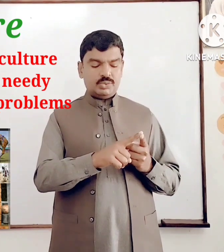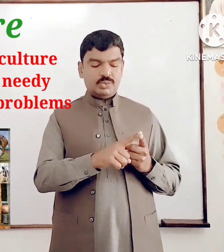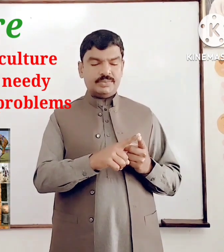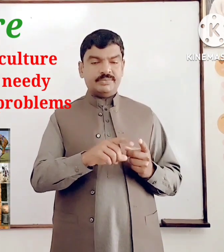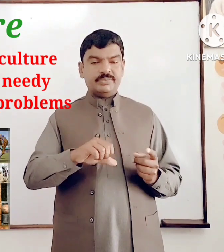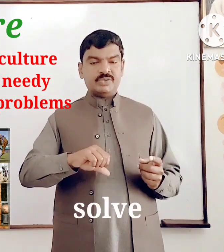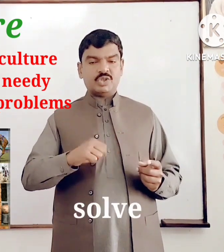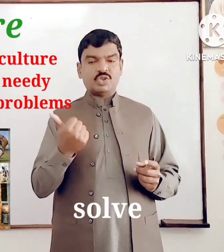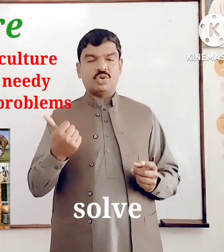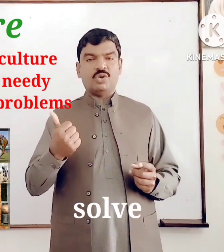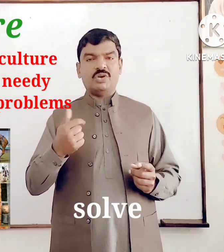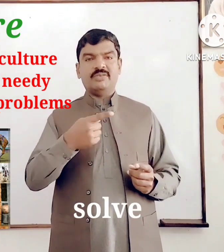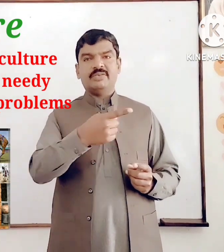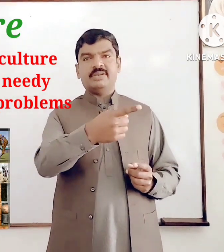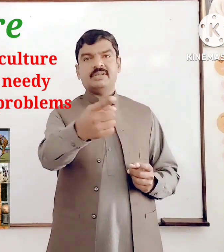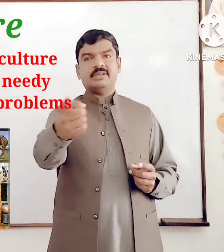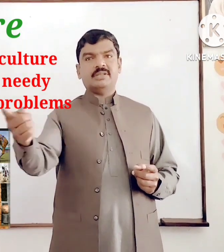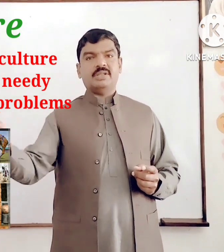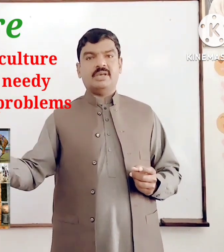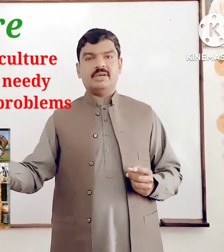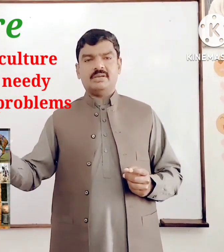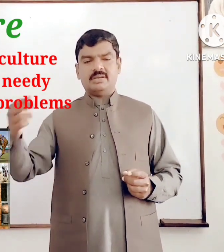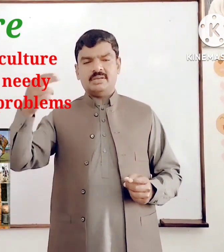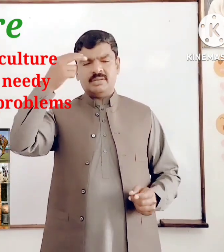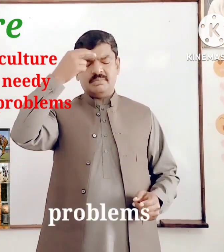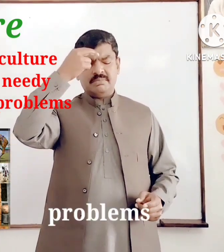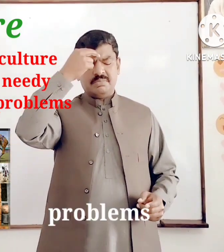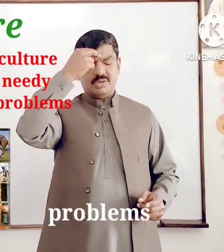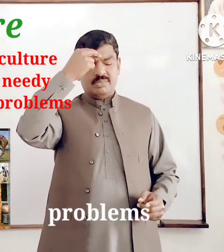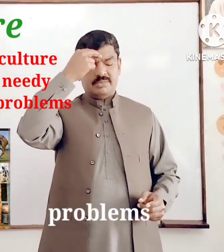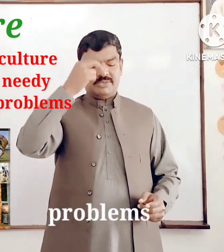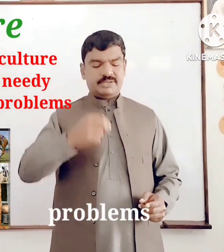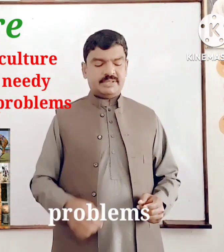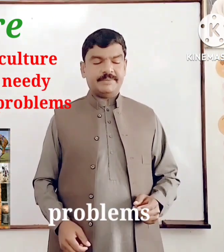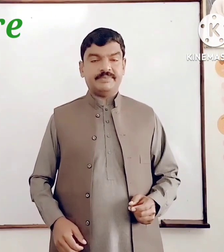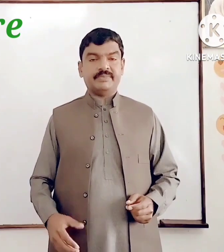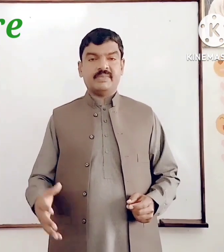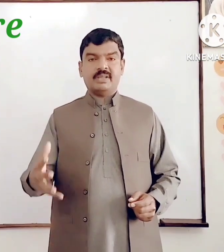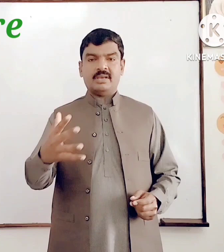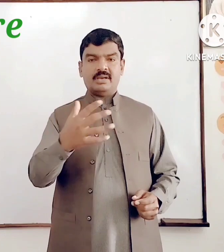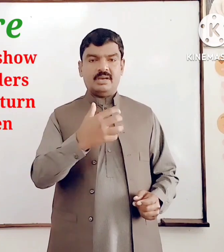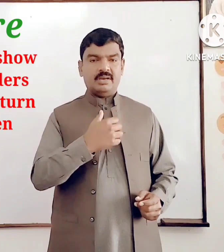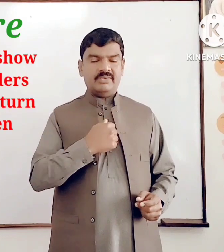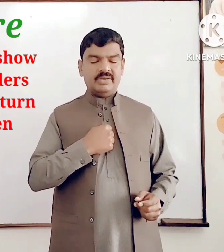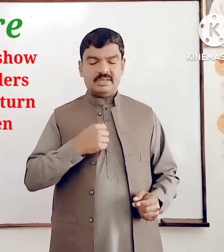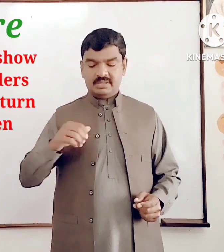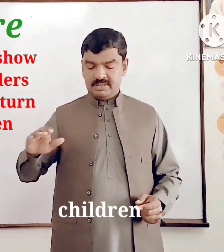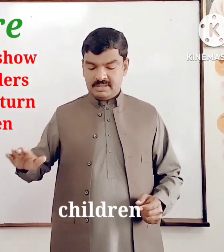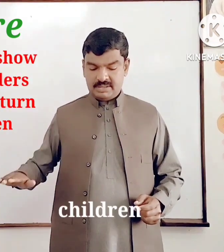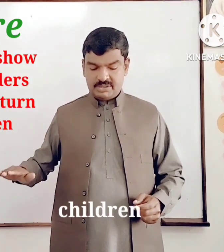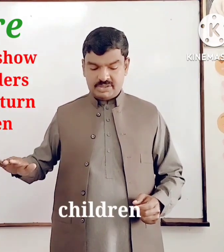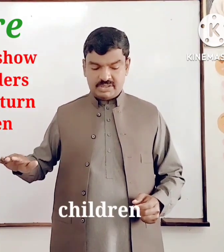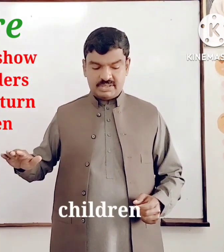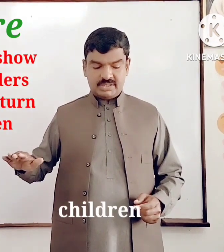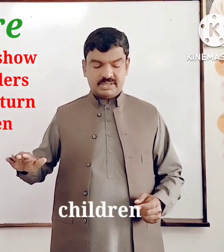to solve their problems. Our